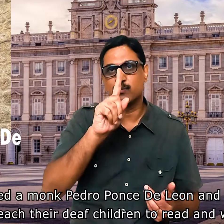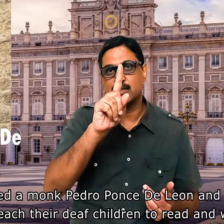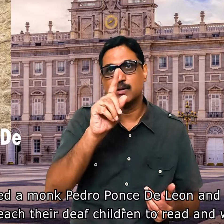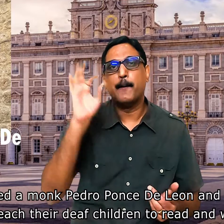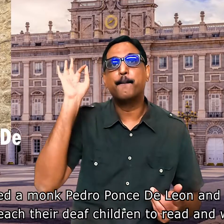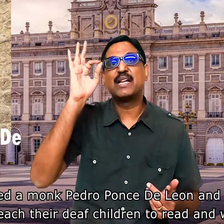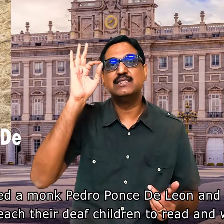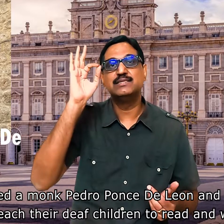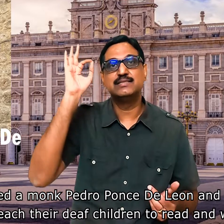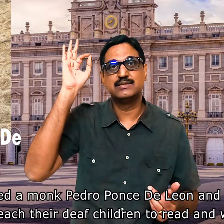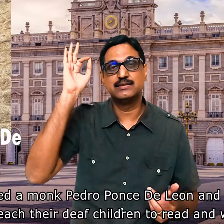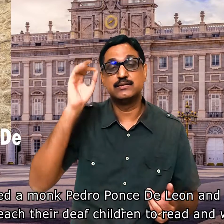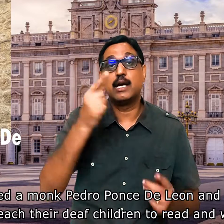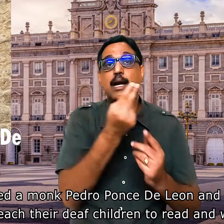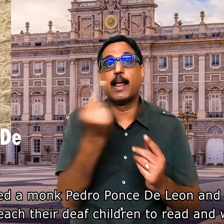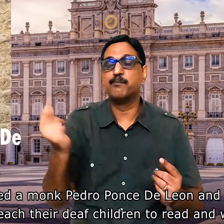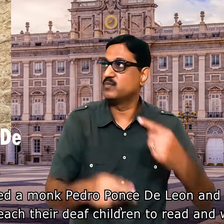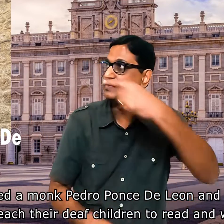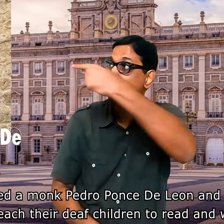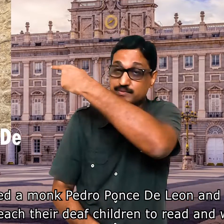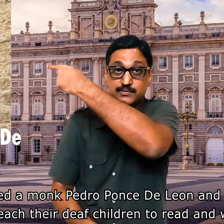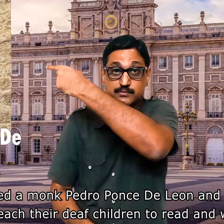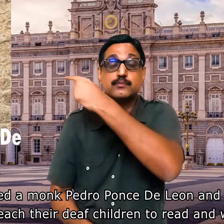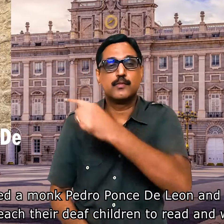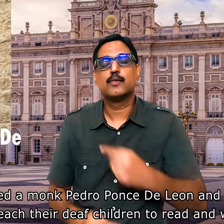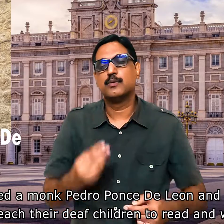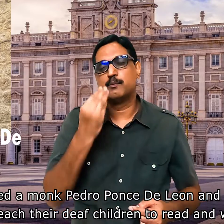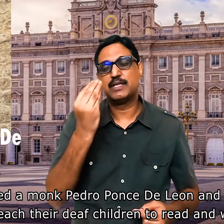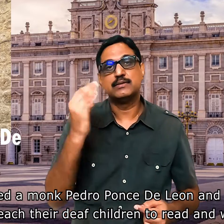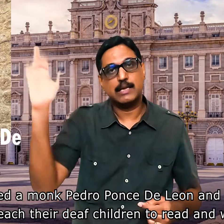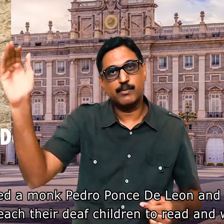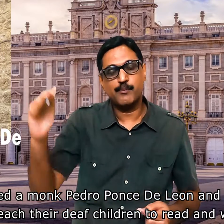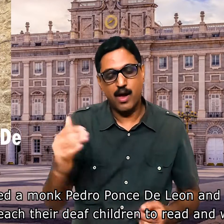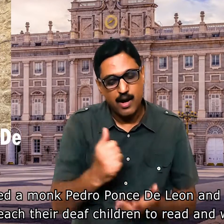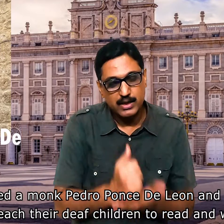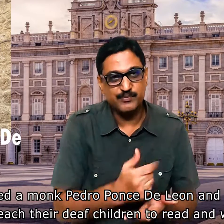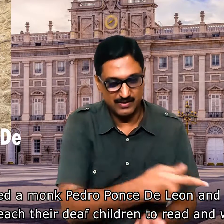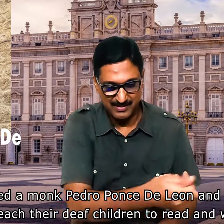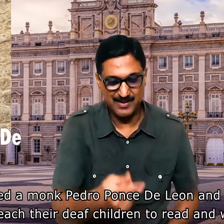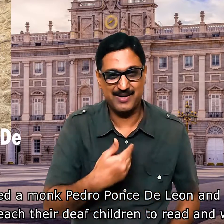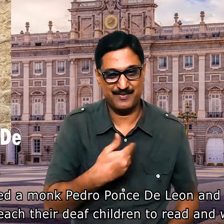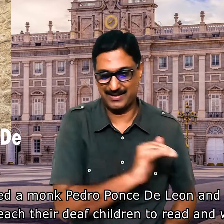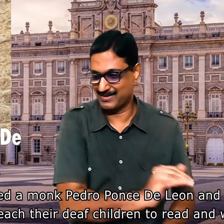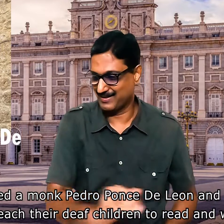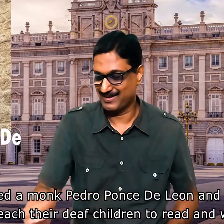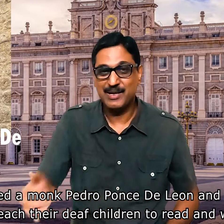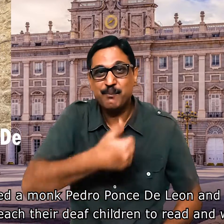monk, Pedro Ponce de Leon, and requested him to teach the deaf children to read and write.